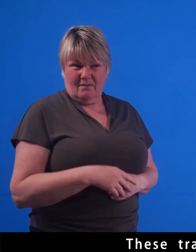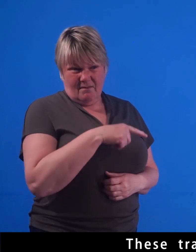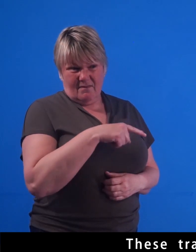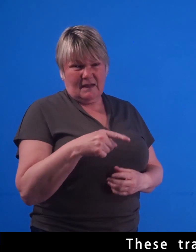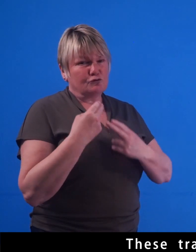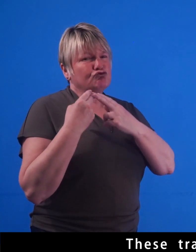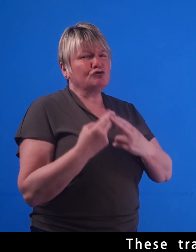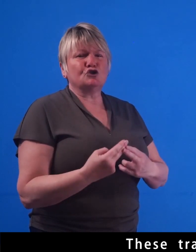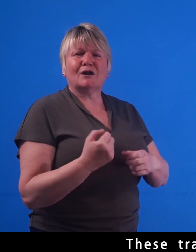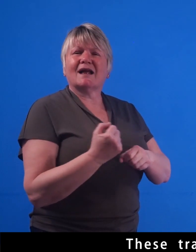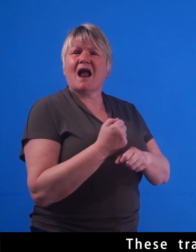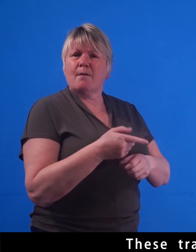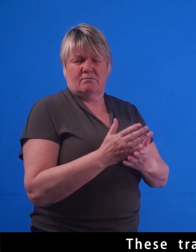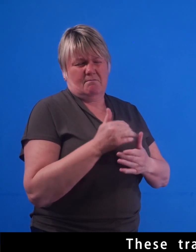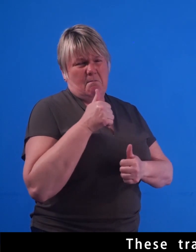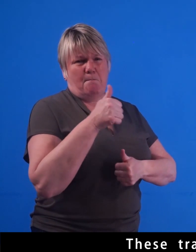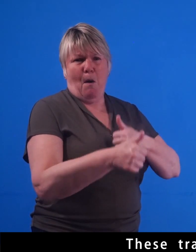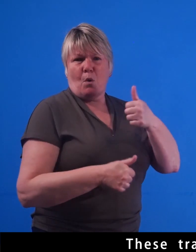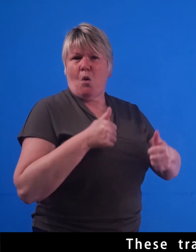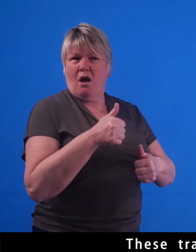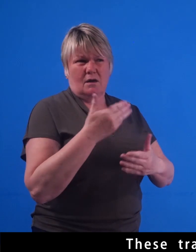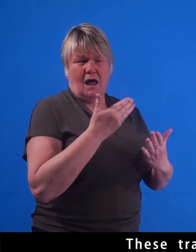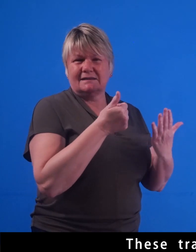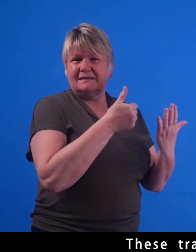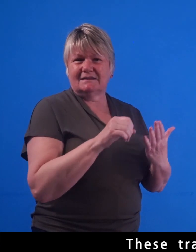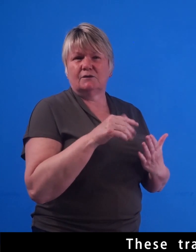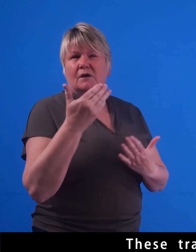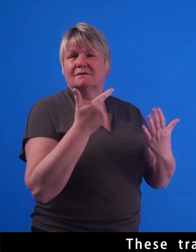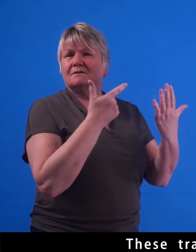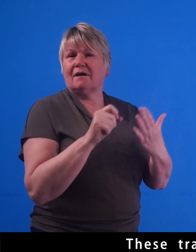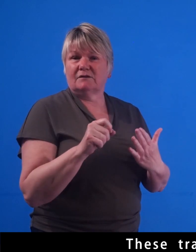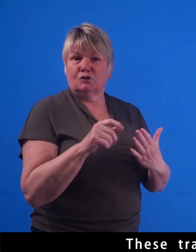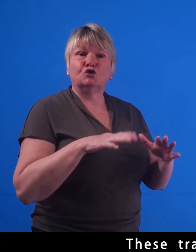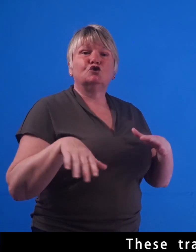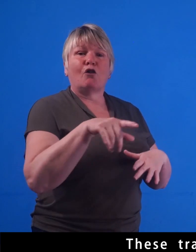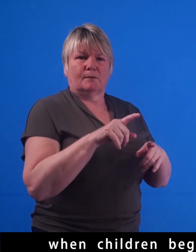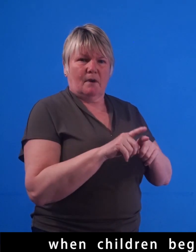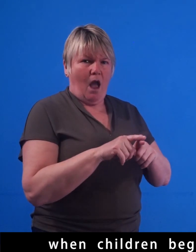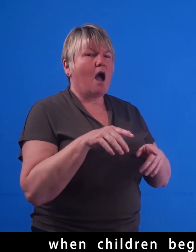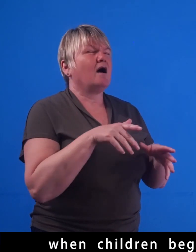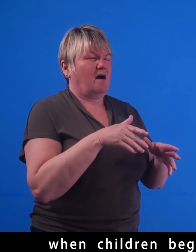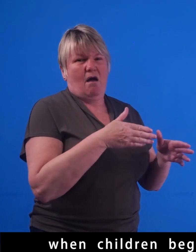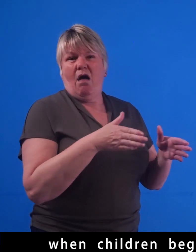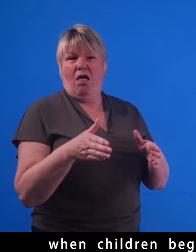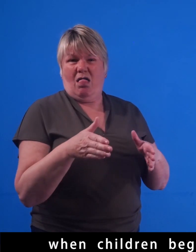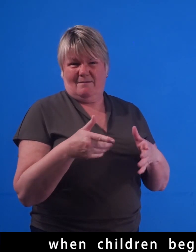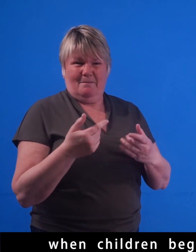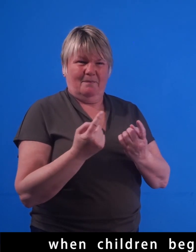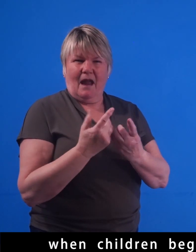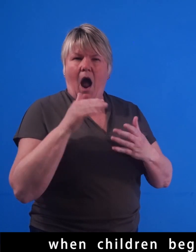These traditional games were very popular until the 1960s and 70s, when children began to play more with